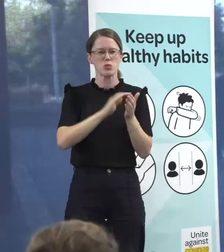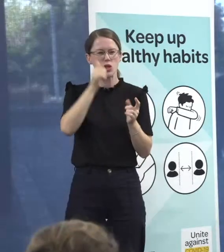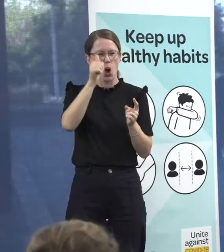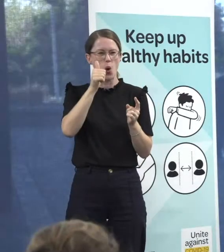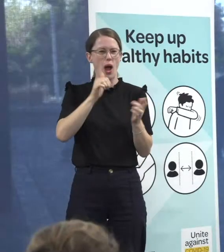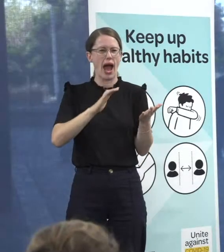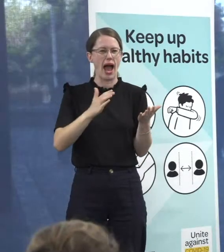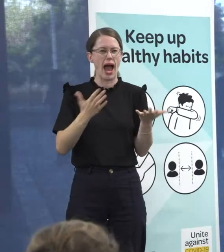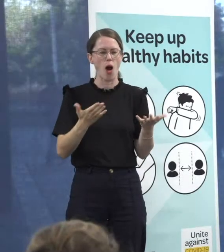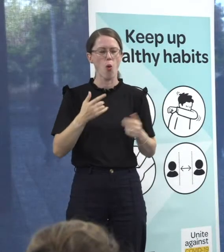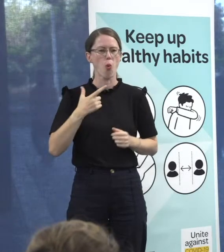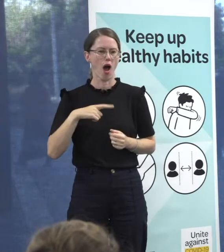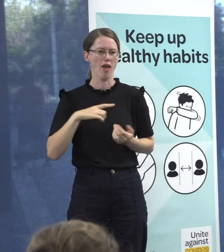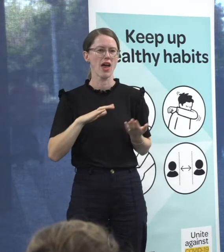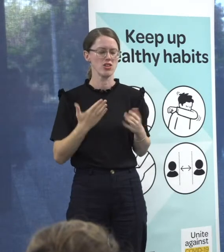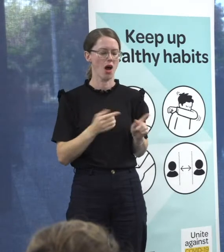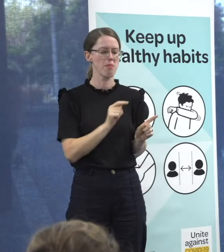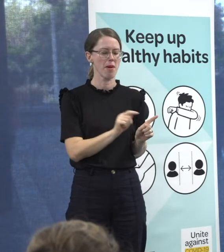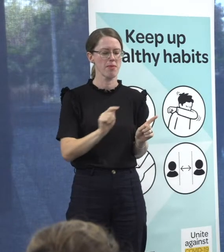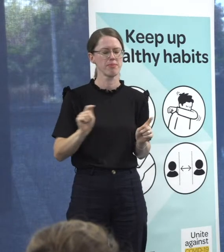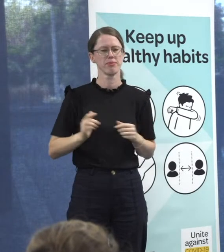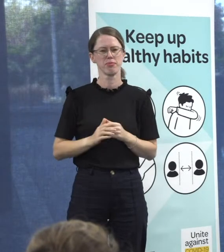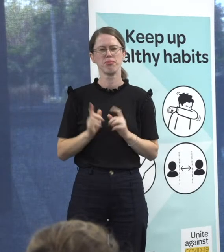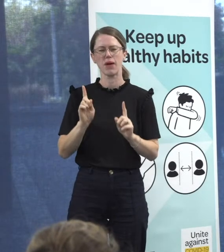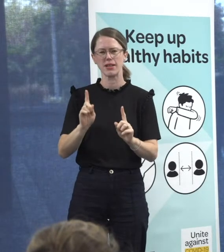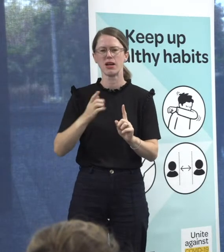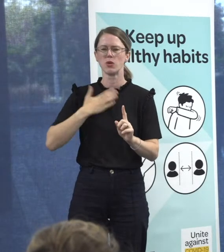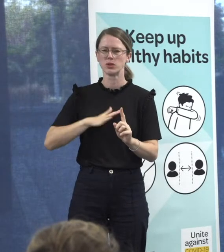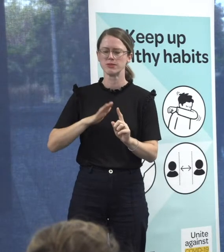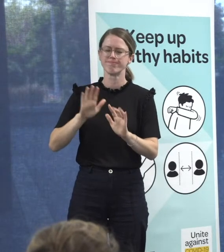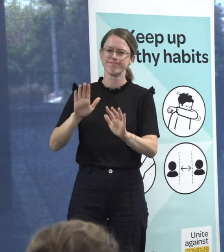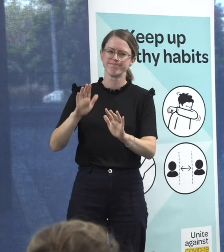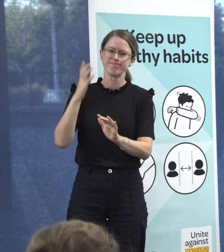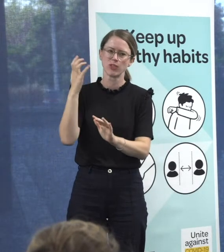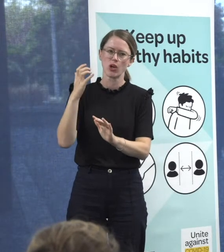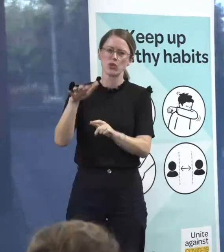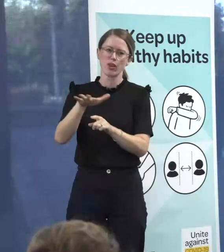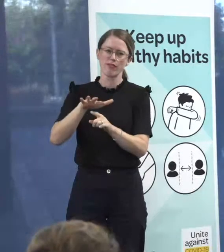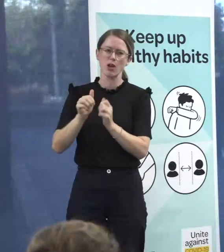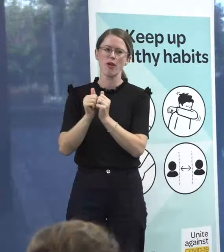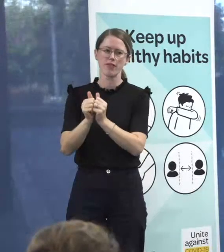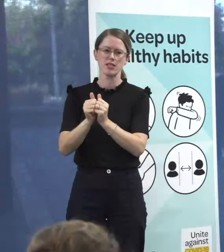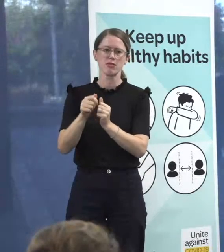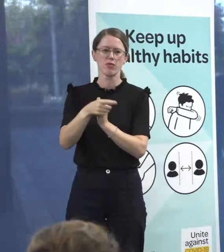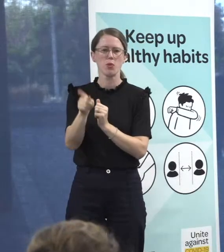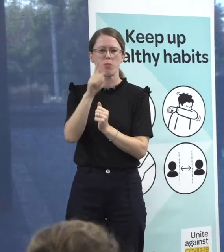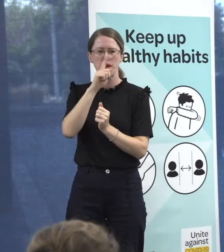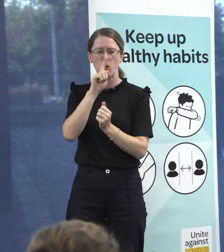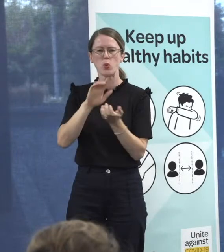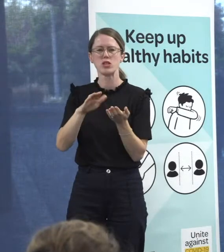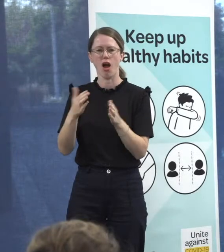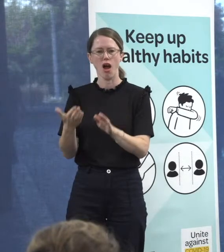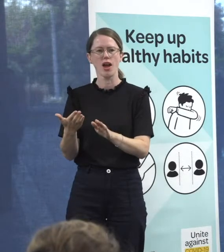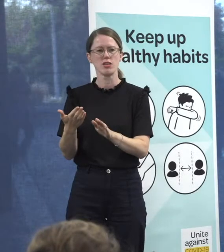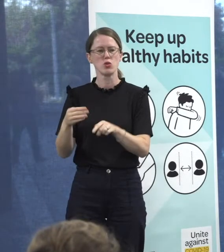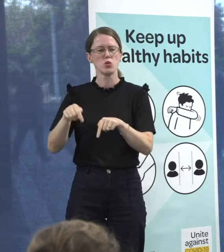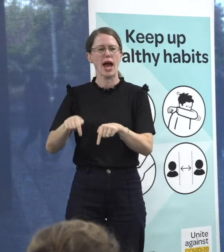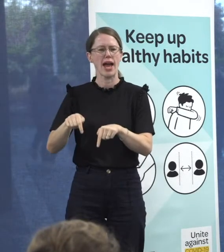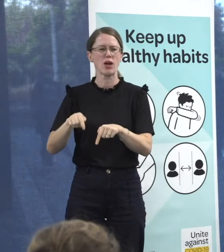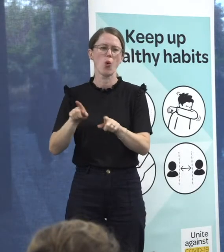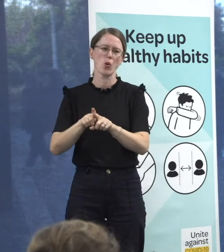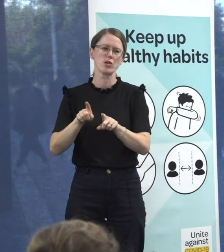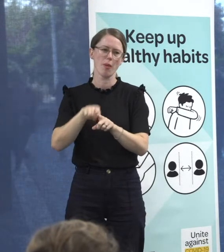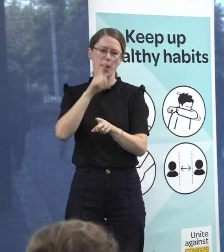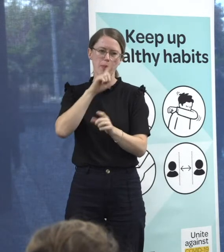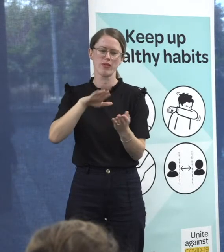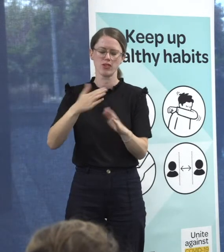workaround. So I do want to pass on my condolences, not just to the whānau and friends of those who have died that we're reporting today, but those who have